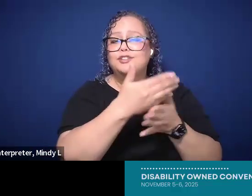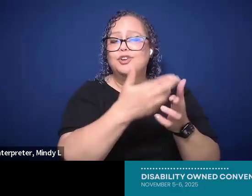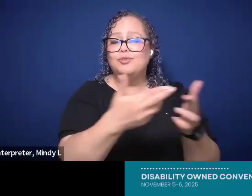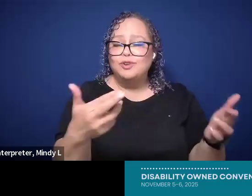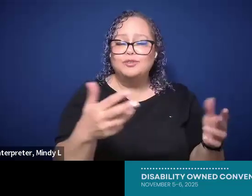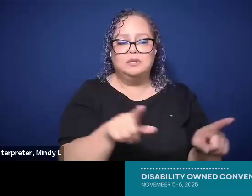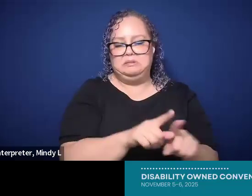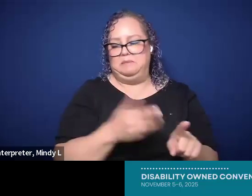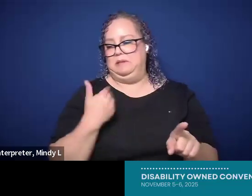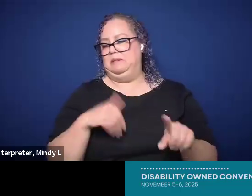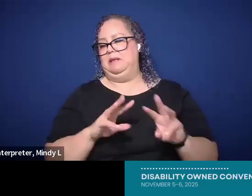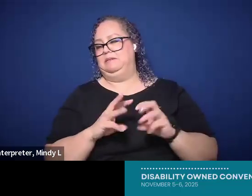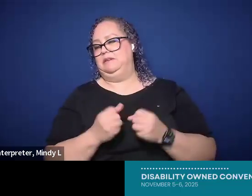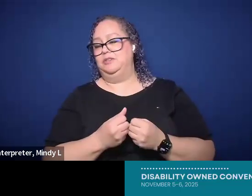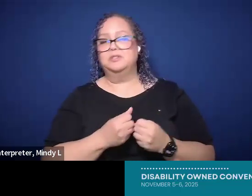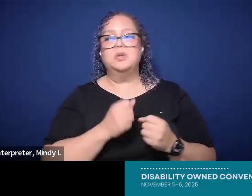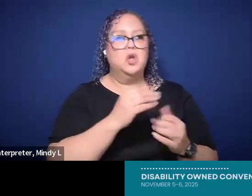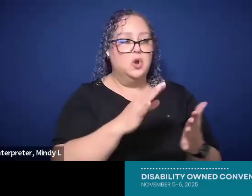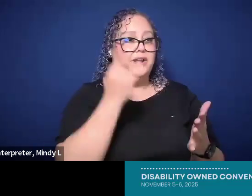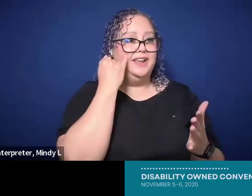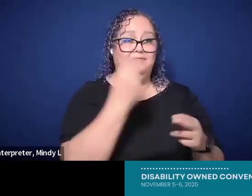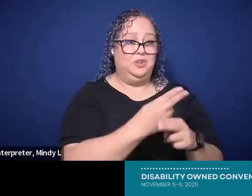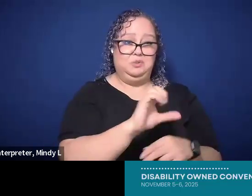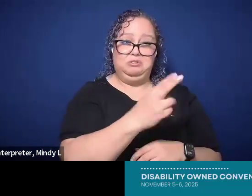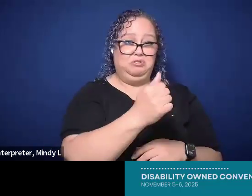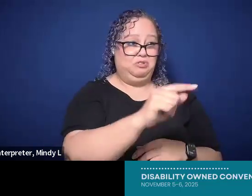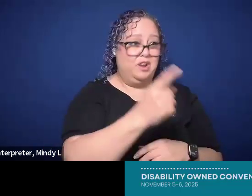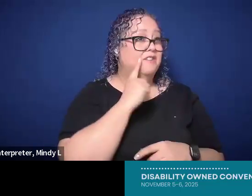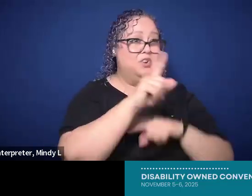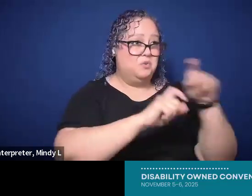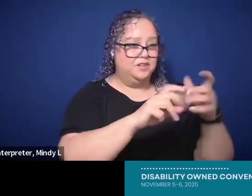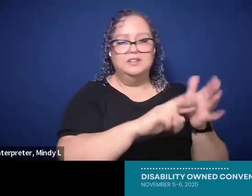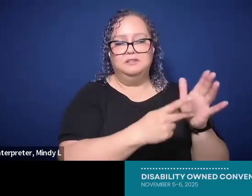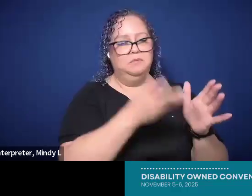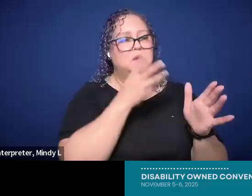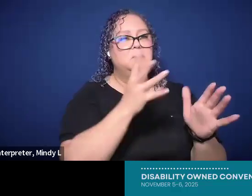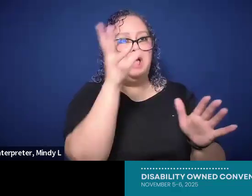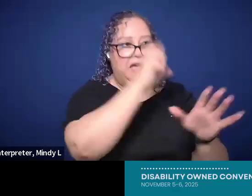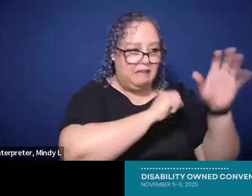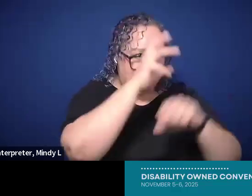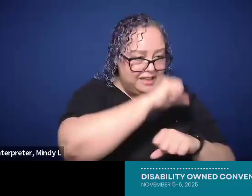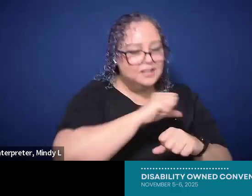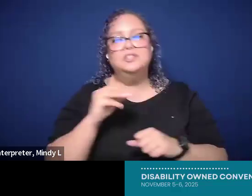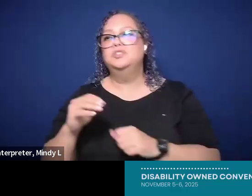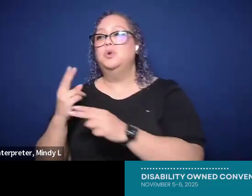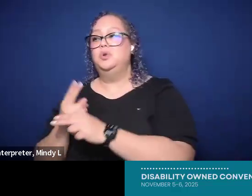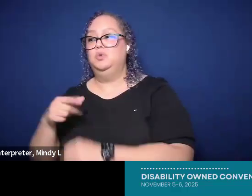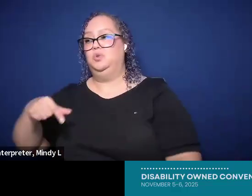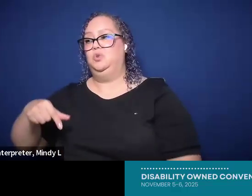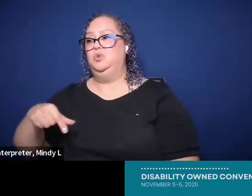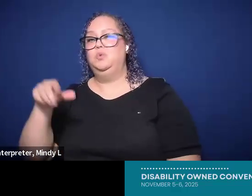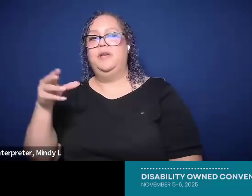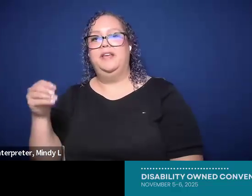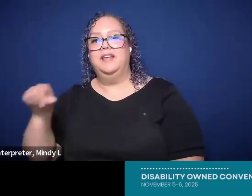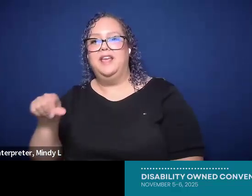actual questions can be lost. So any for Maria, please stick it in the Q&A and we'll try and answer as many as we can live and see what we can